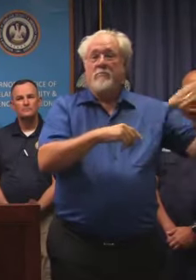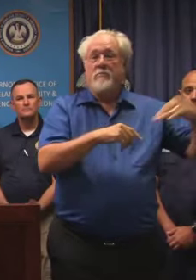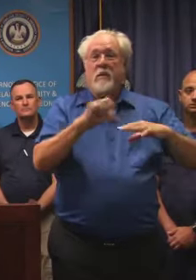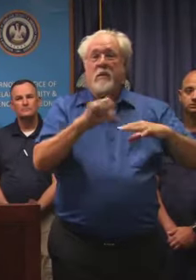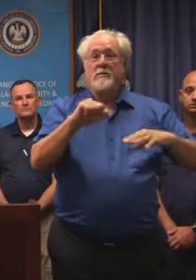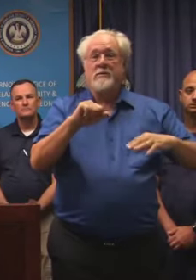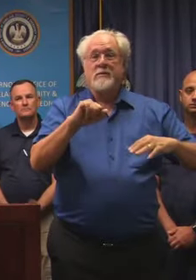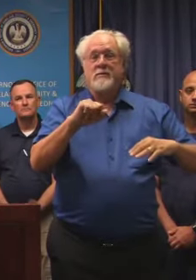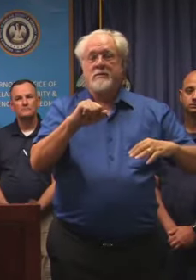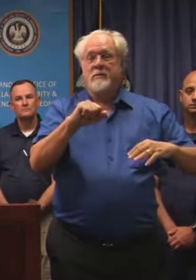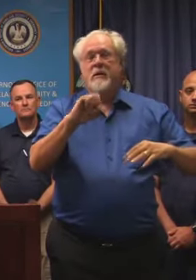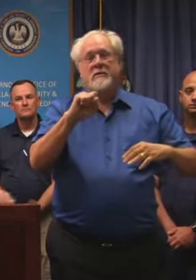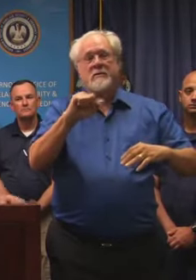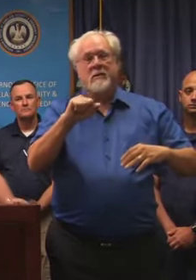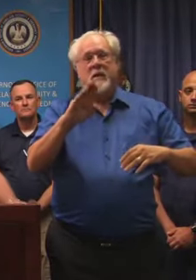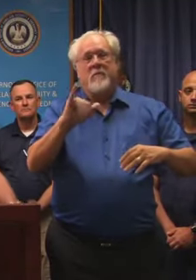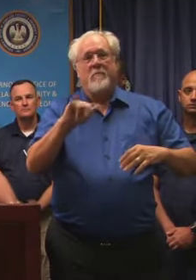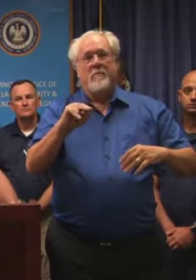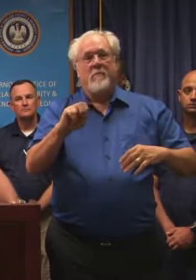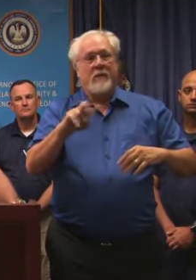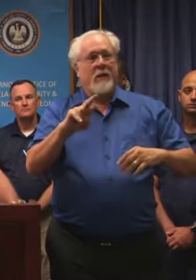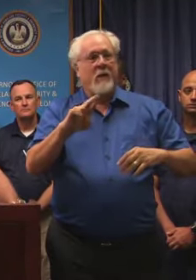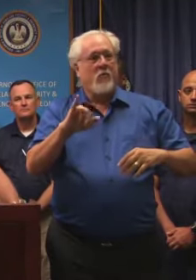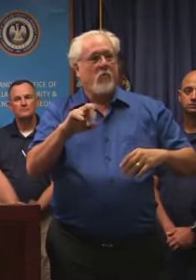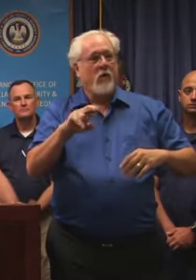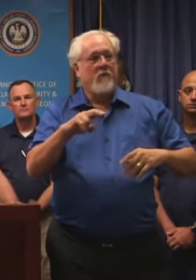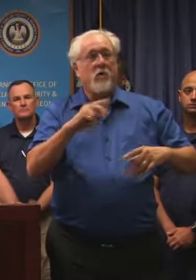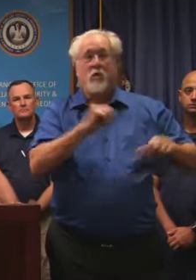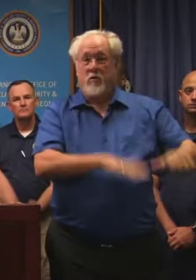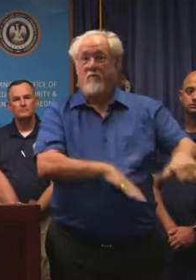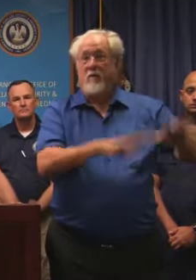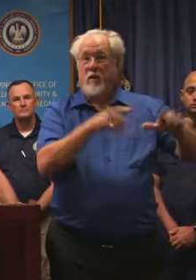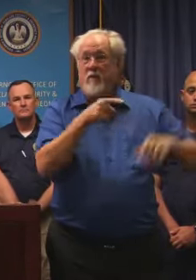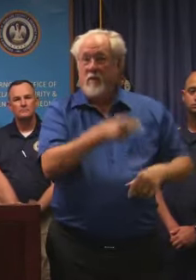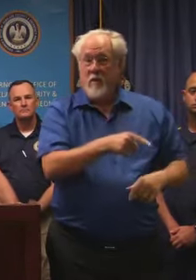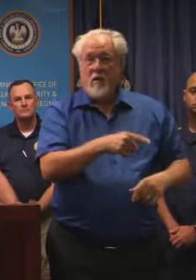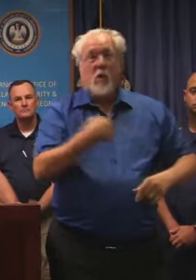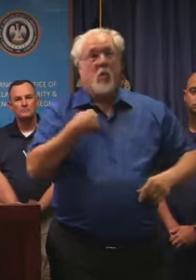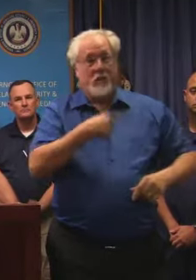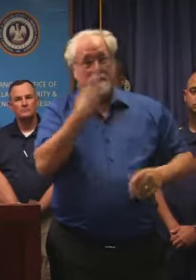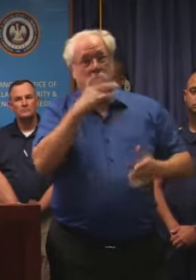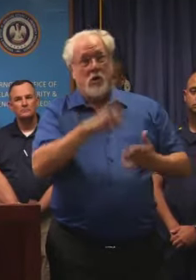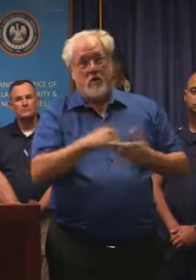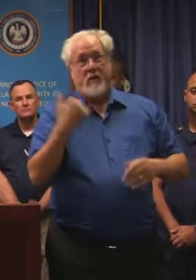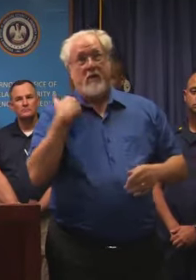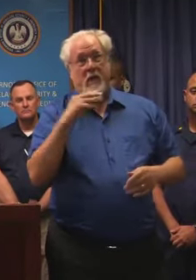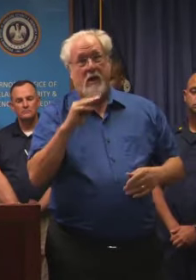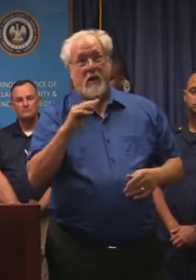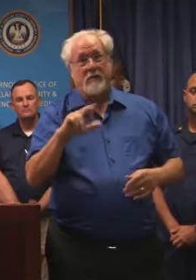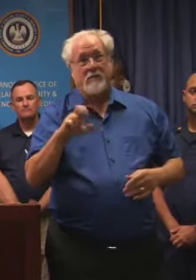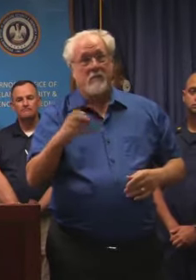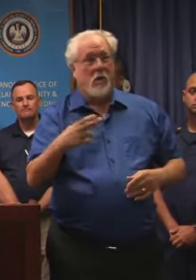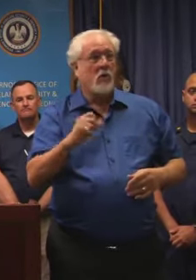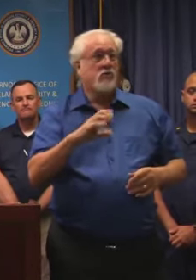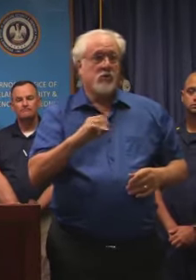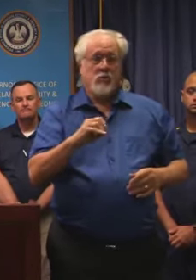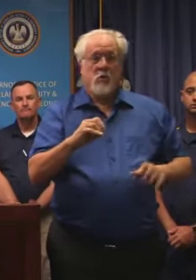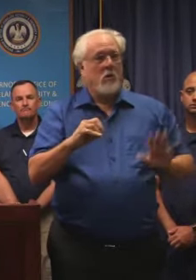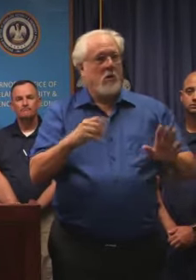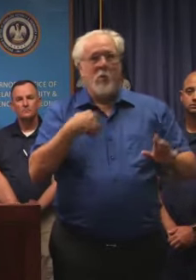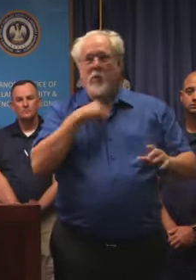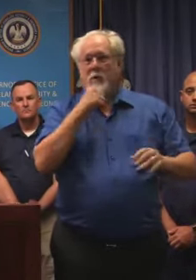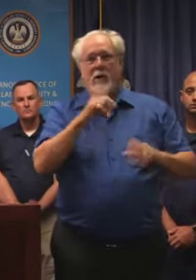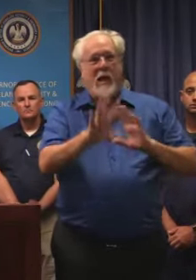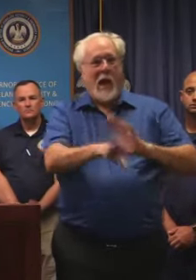for example, and could cause flooding there. And we've seen that flooding last March. So we're a long ways from being out of